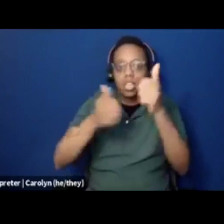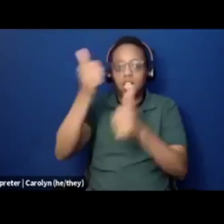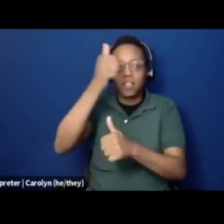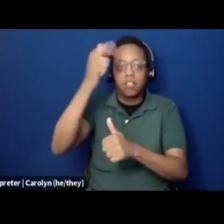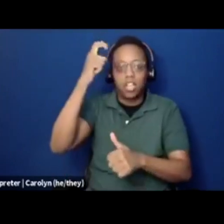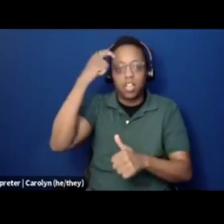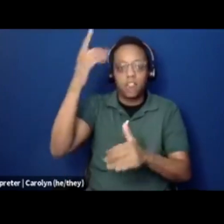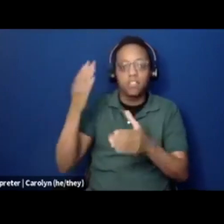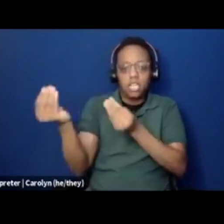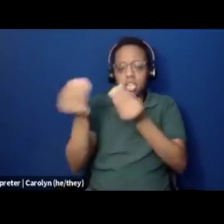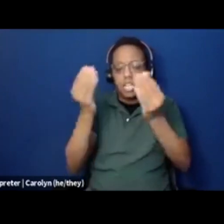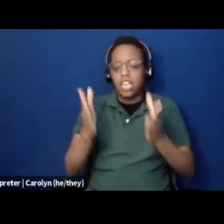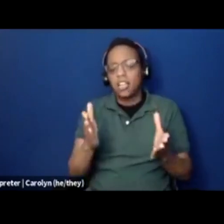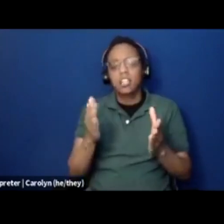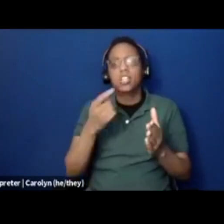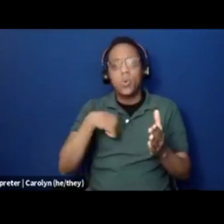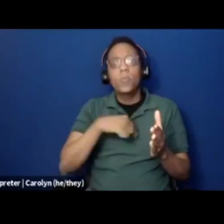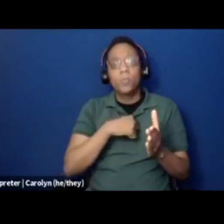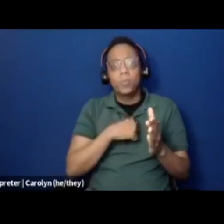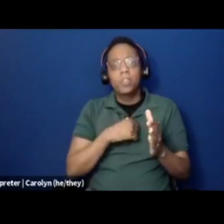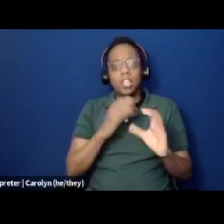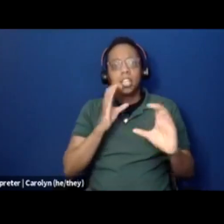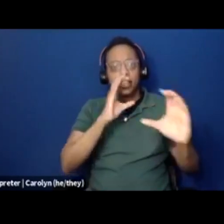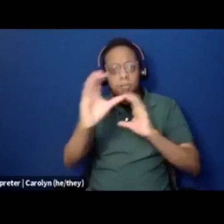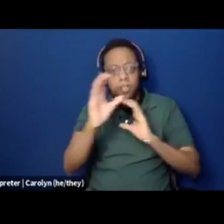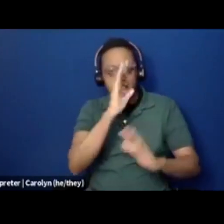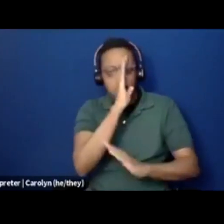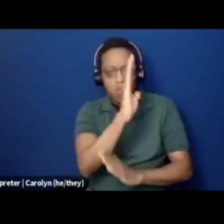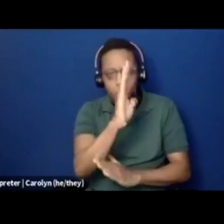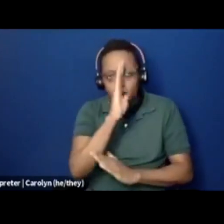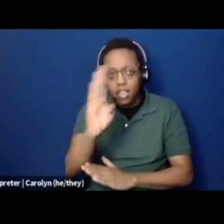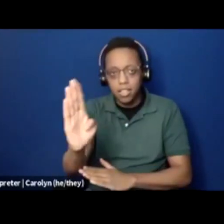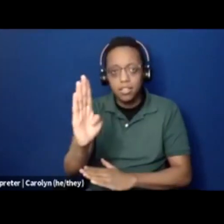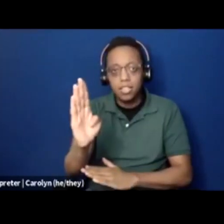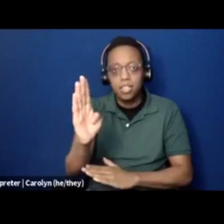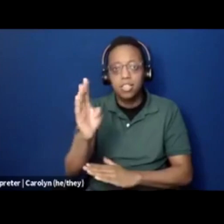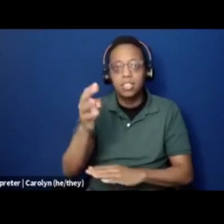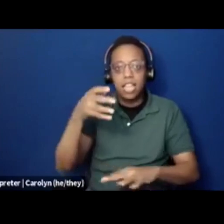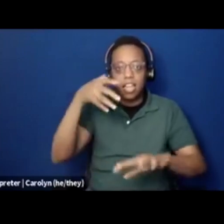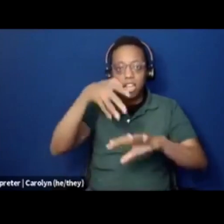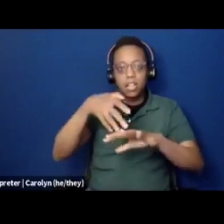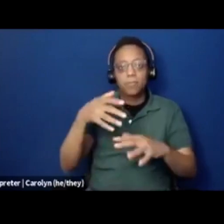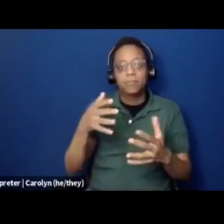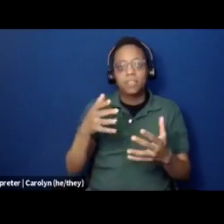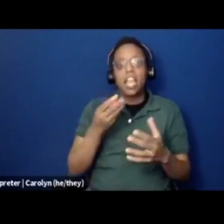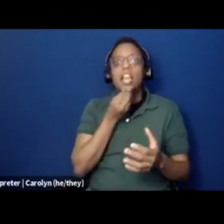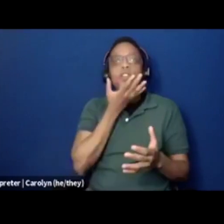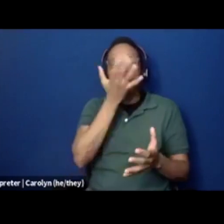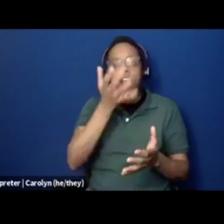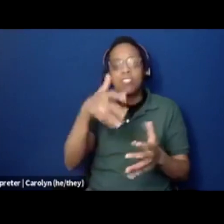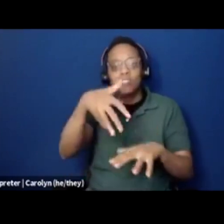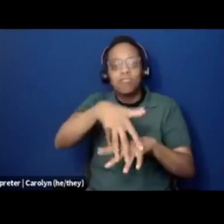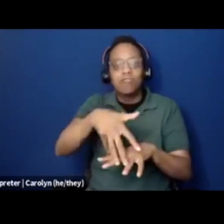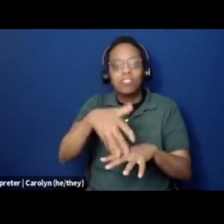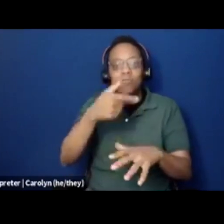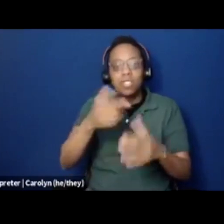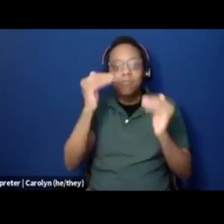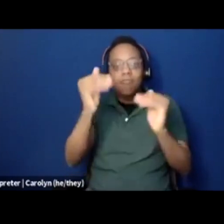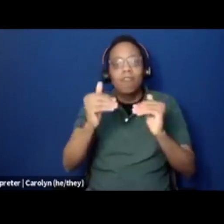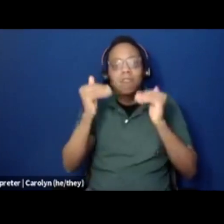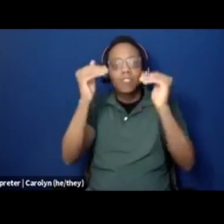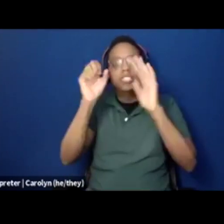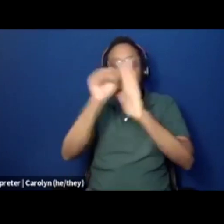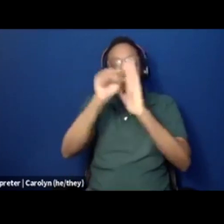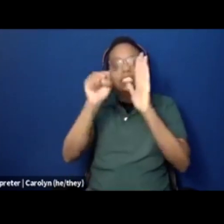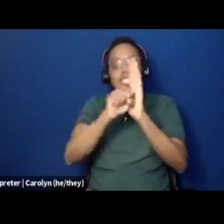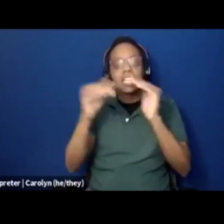that we are bringing from the grassroots level is coming up to the state level, and that the state is actually being accountable for the violence